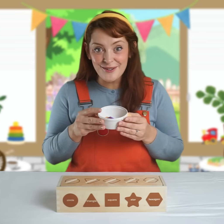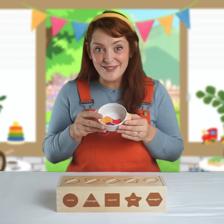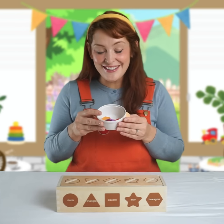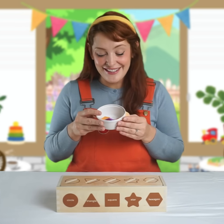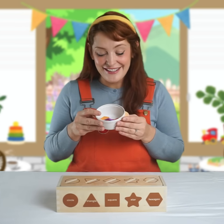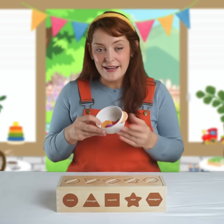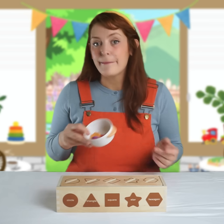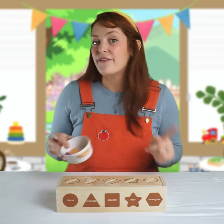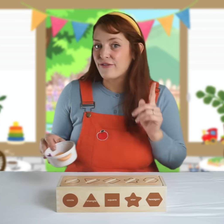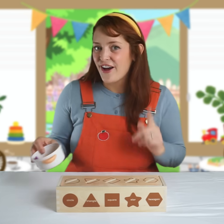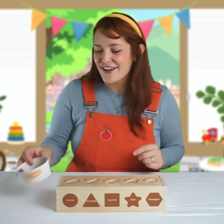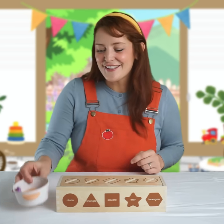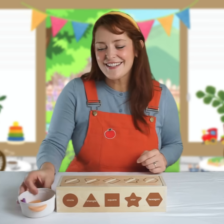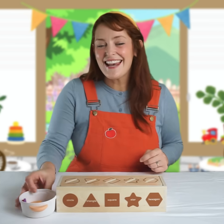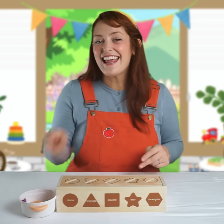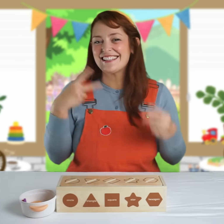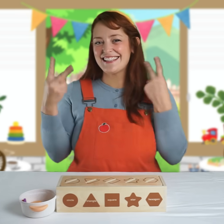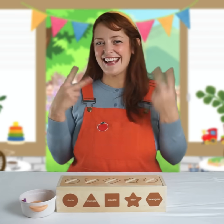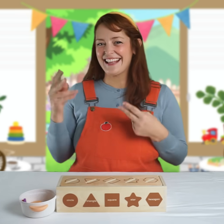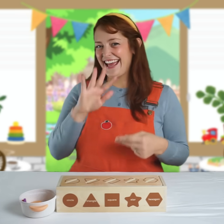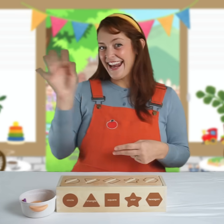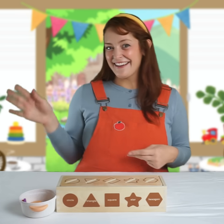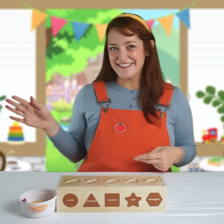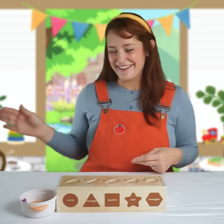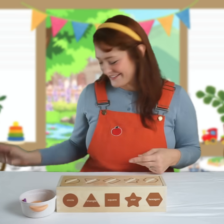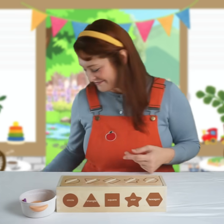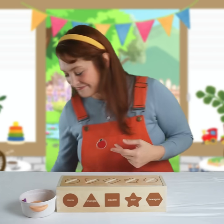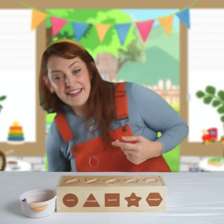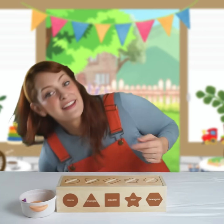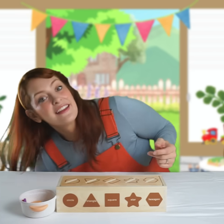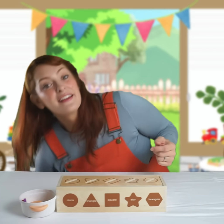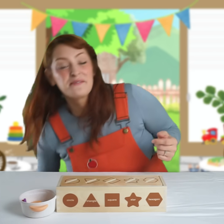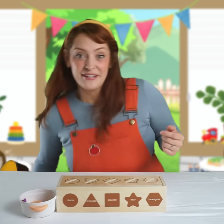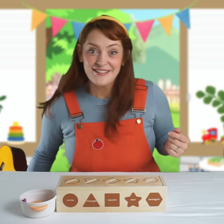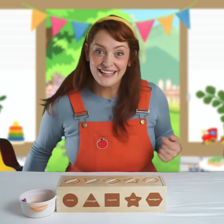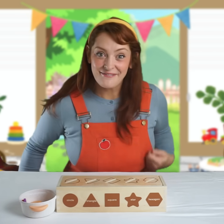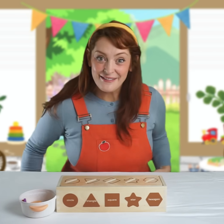sort. But first, let's sing the hello song. Will you sing it with me?